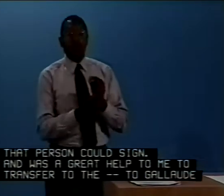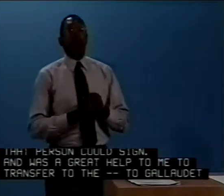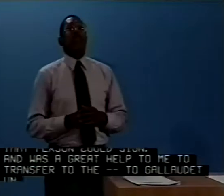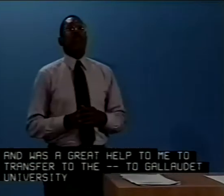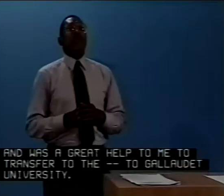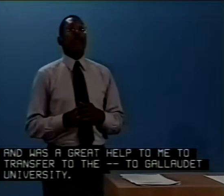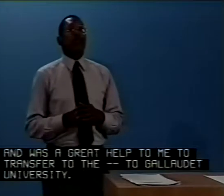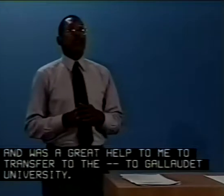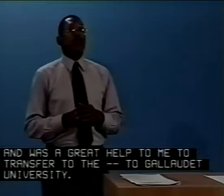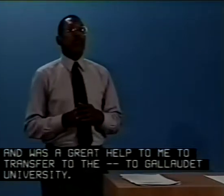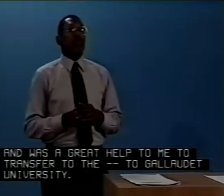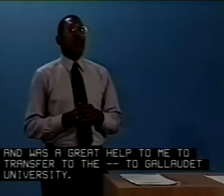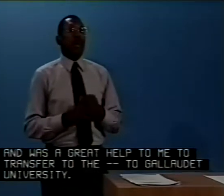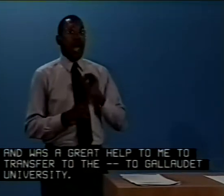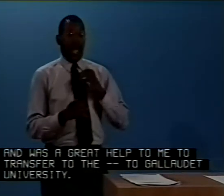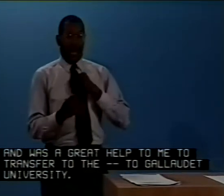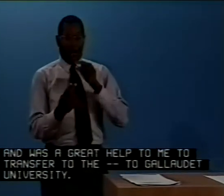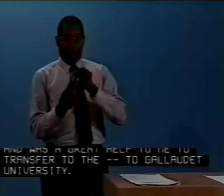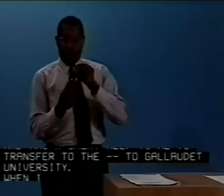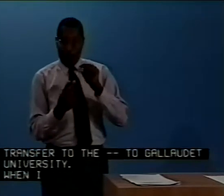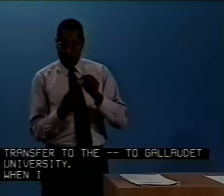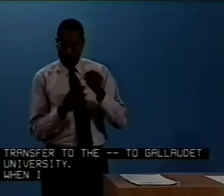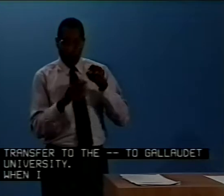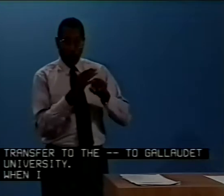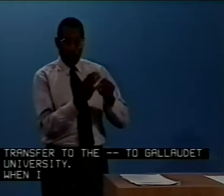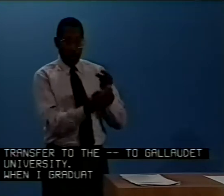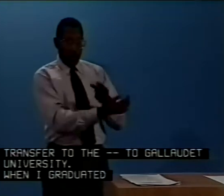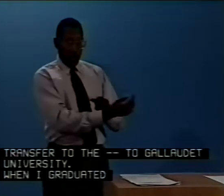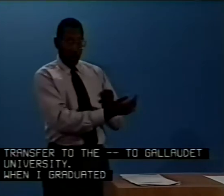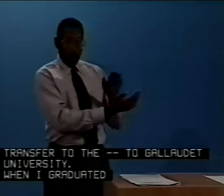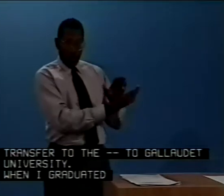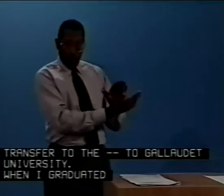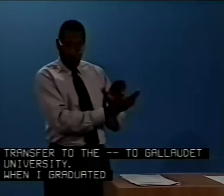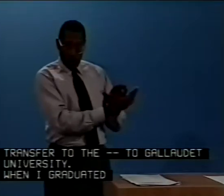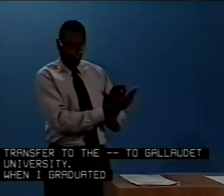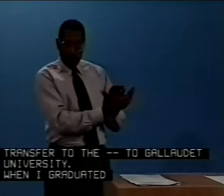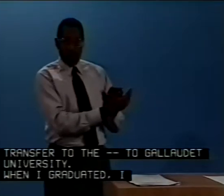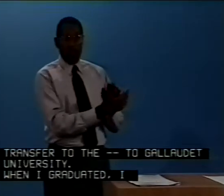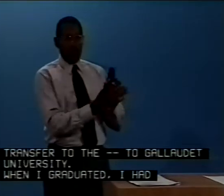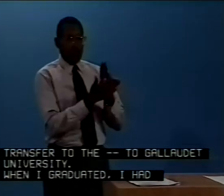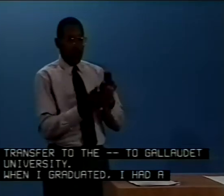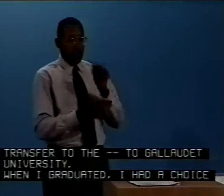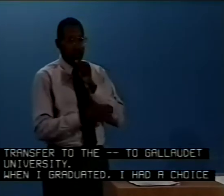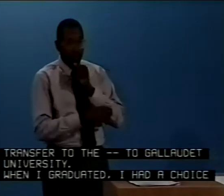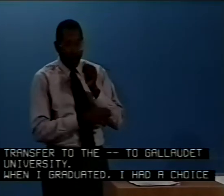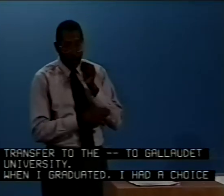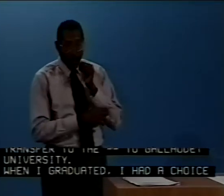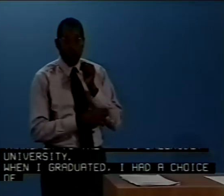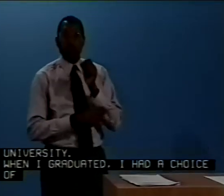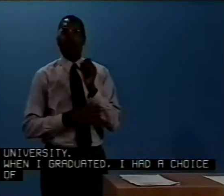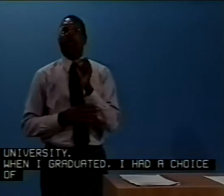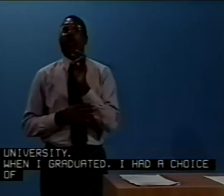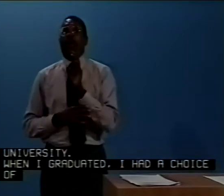When I graduated, I had a choice of entering graduate school, the University of